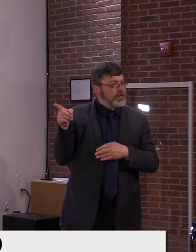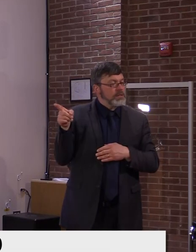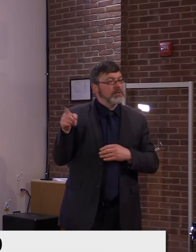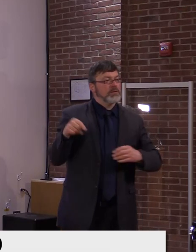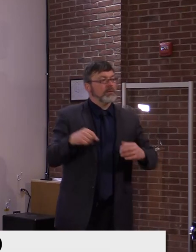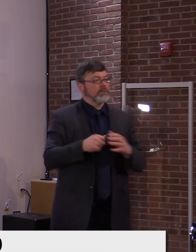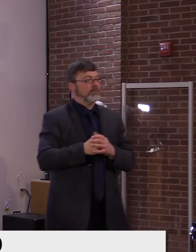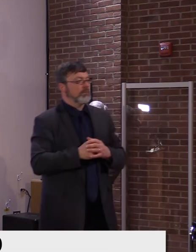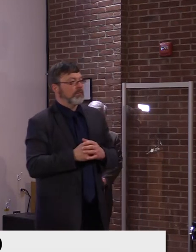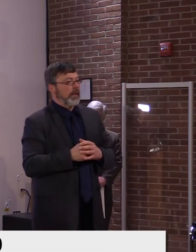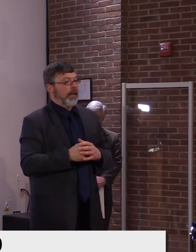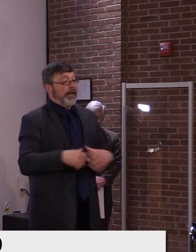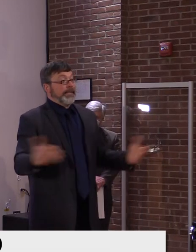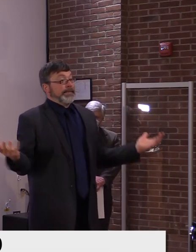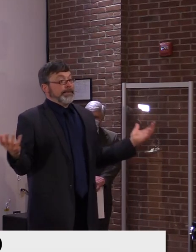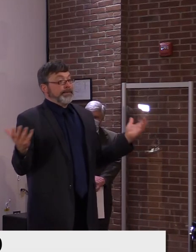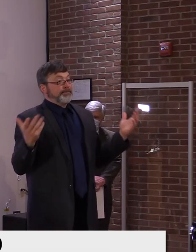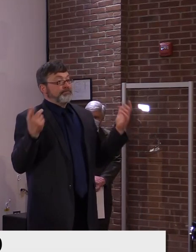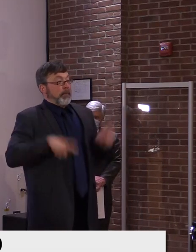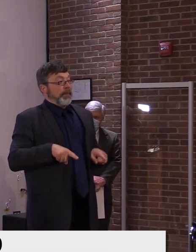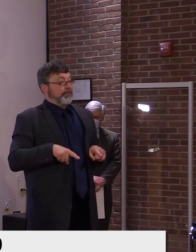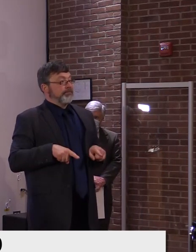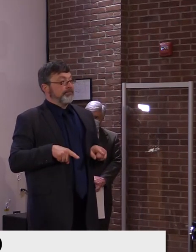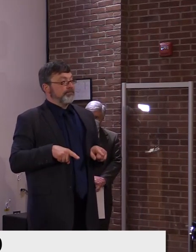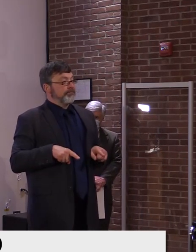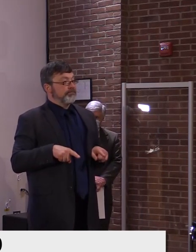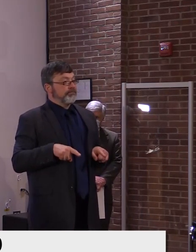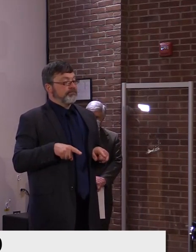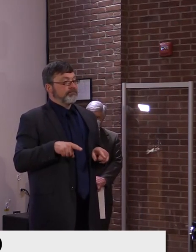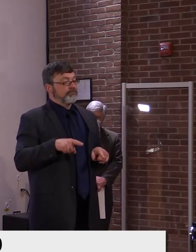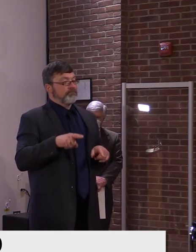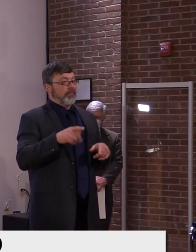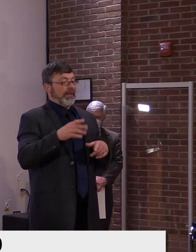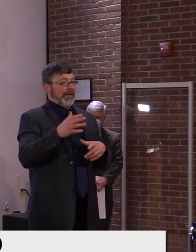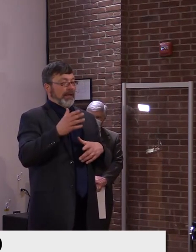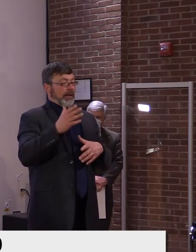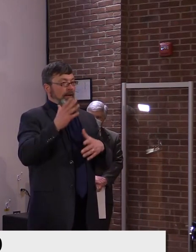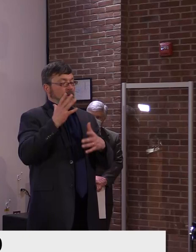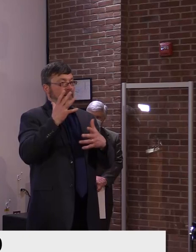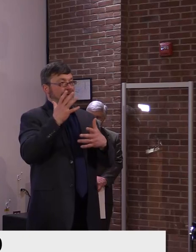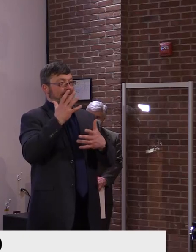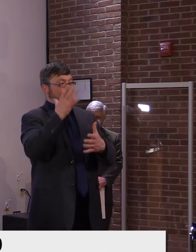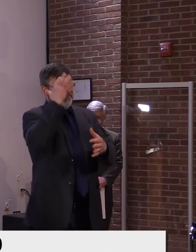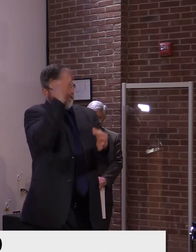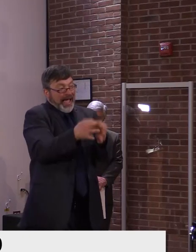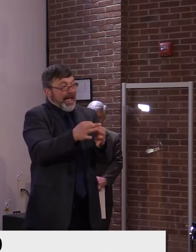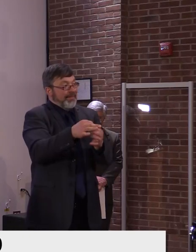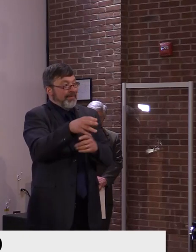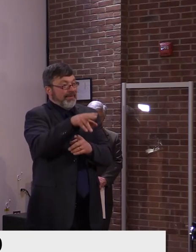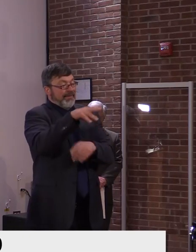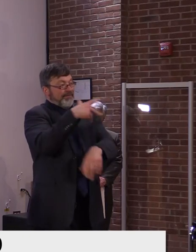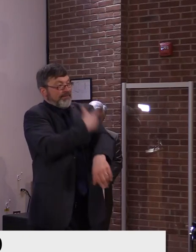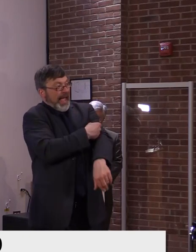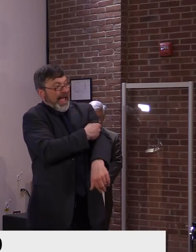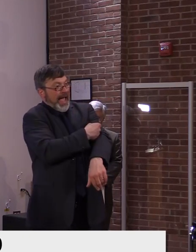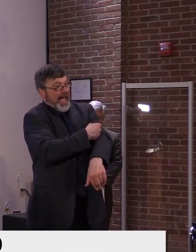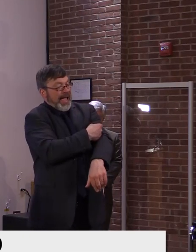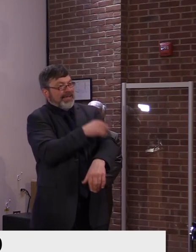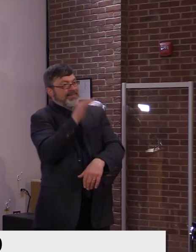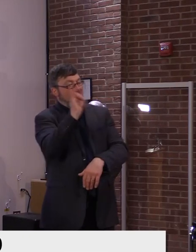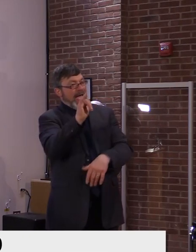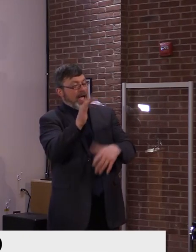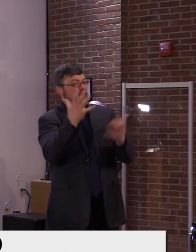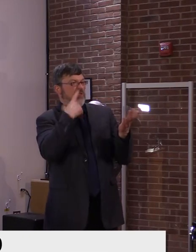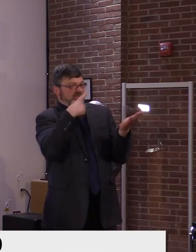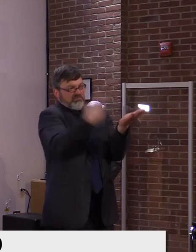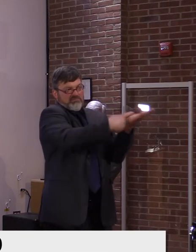know, my confidence, my comfort level has increased after meeting online